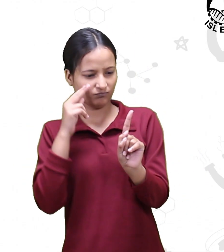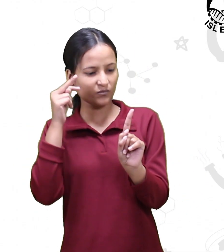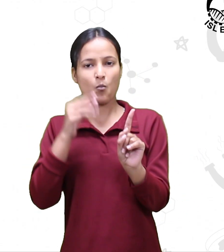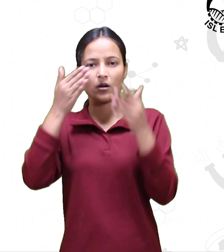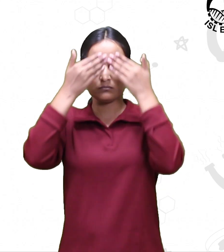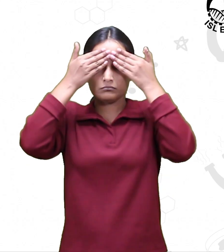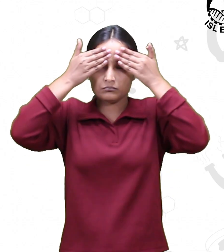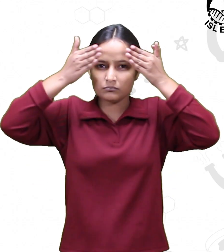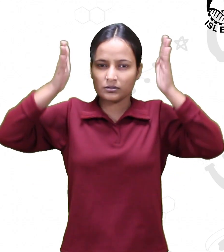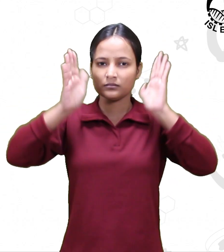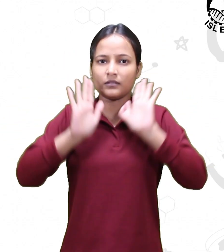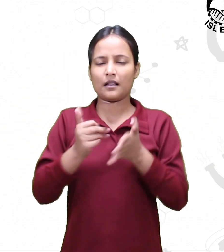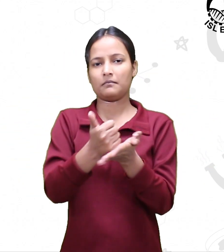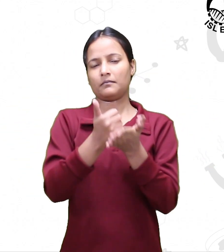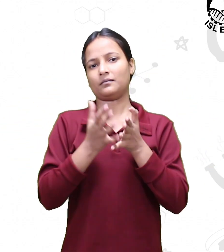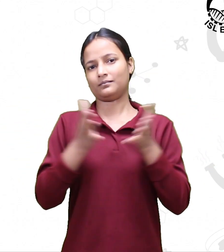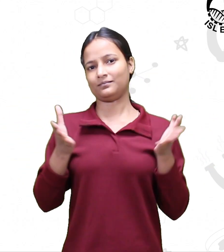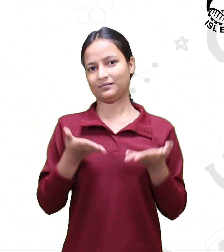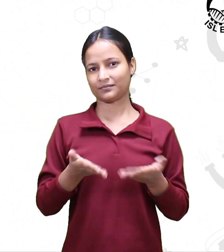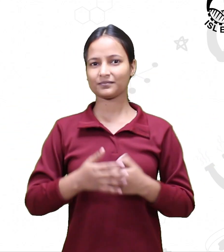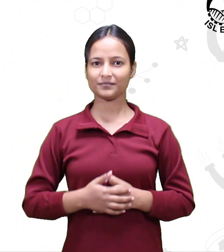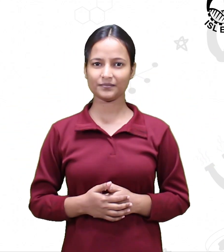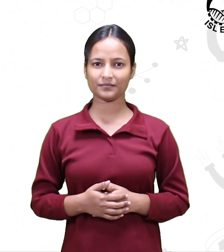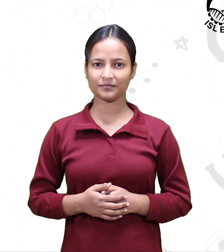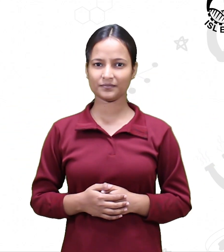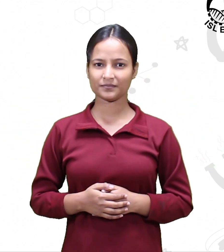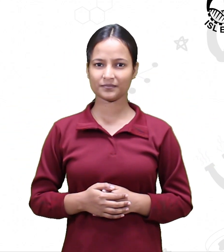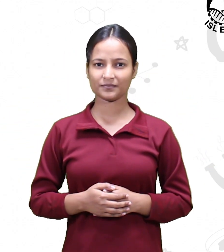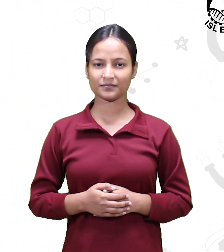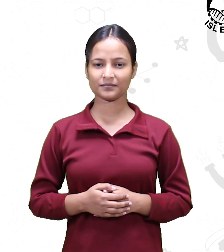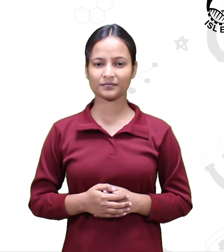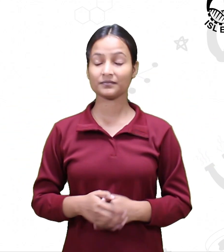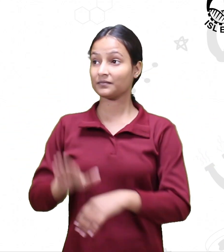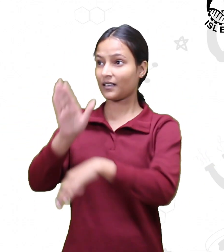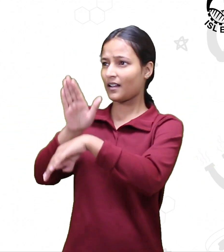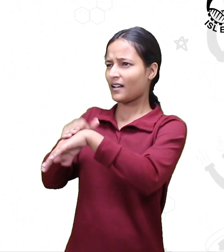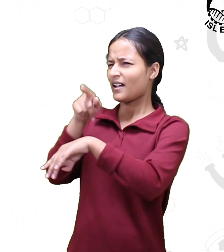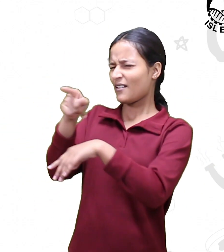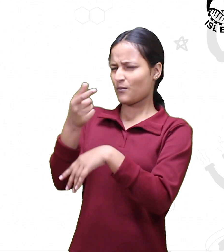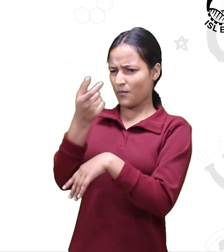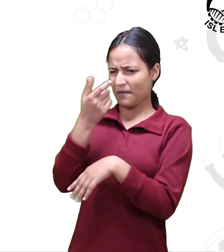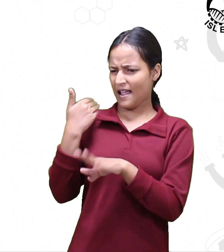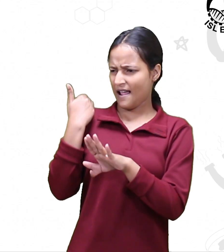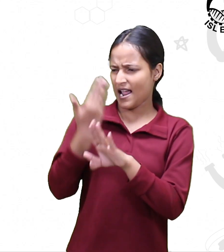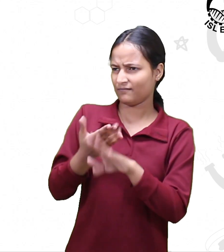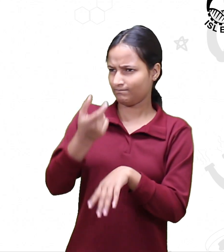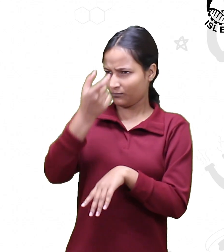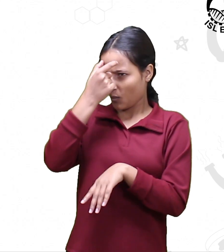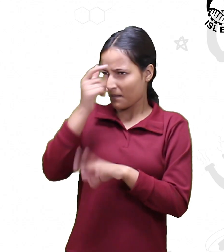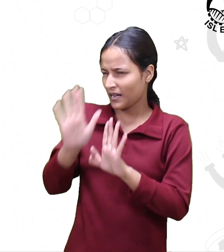organs and tissues. So it was, like I said, as unmedical a problem as possible. Did you face challenges pertaining to this kind